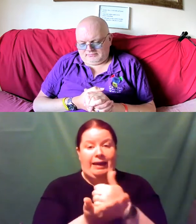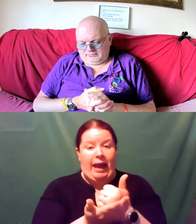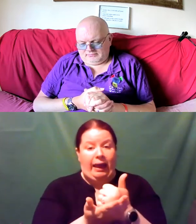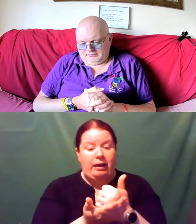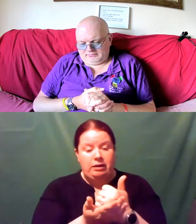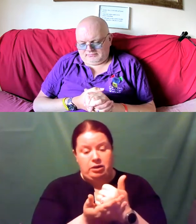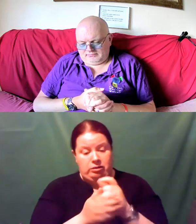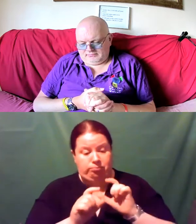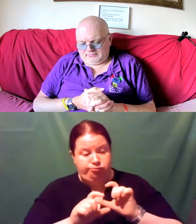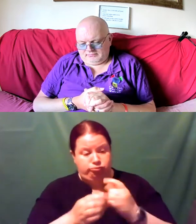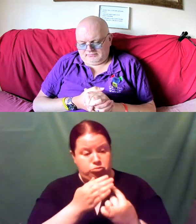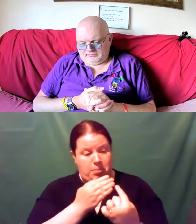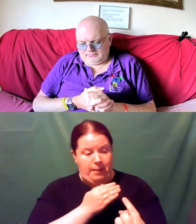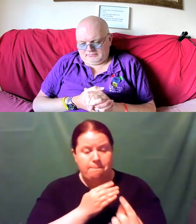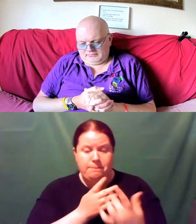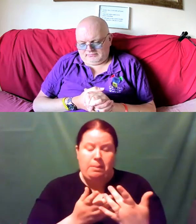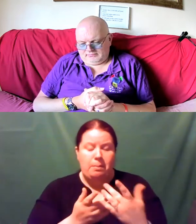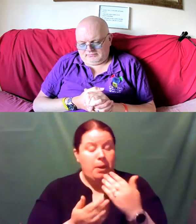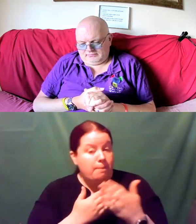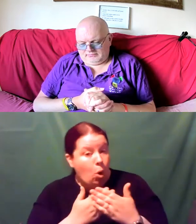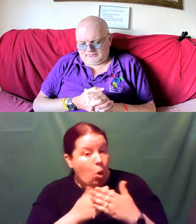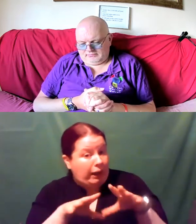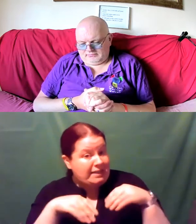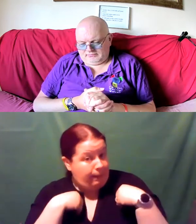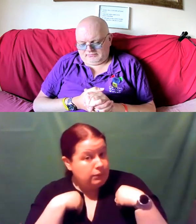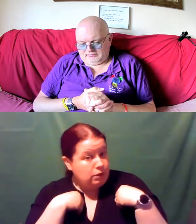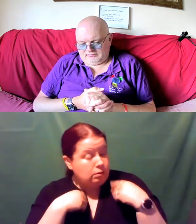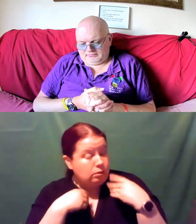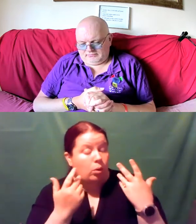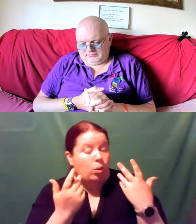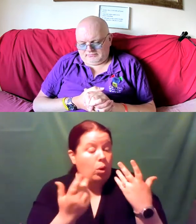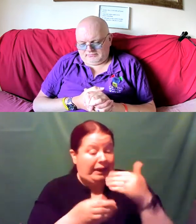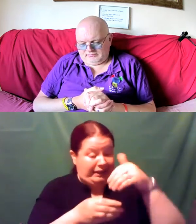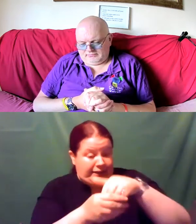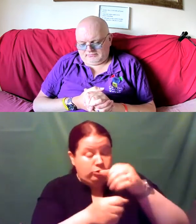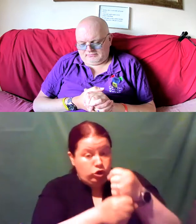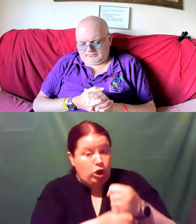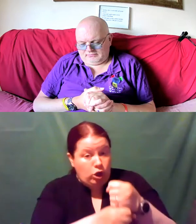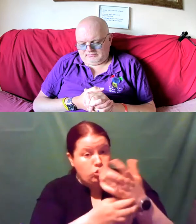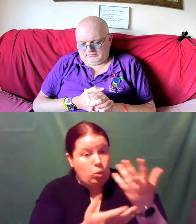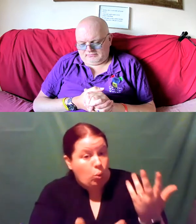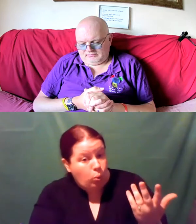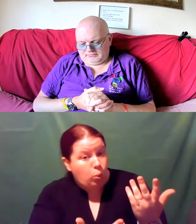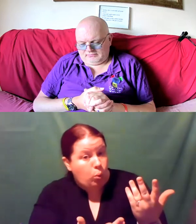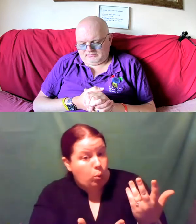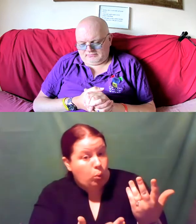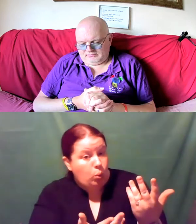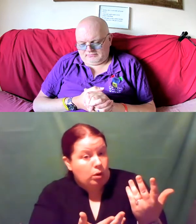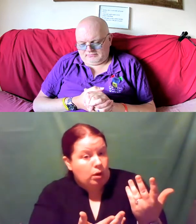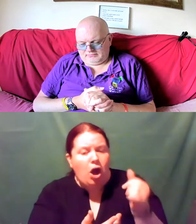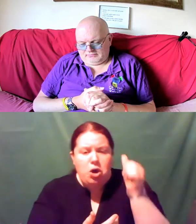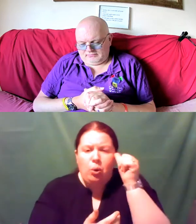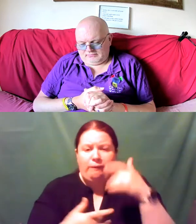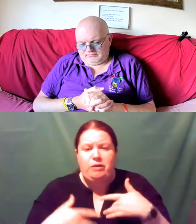going to be more accepted? That's going to become more acceptable within the Catholic Church. And I was kind of asking you to stare at a crystal ball,